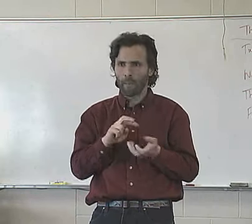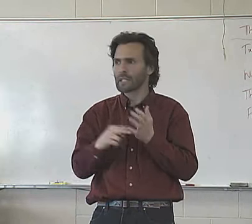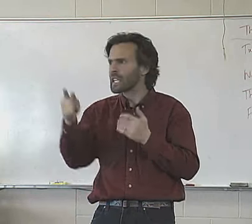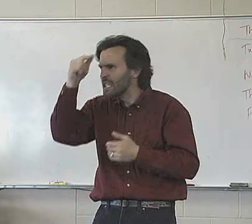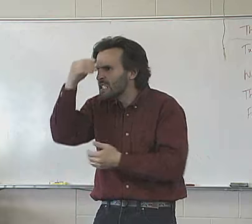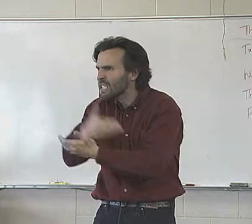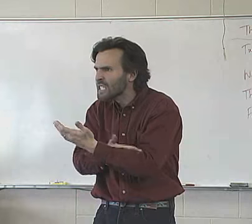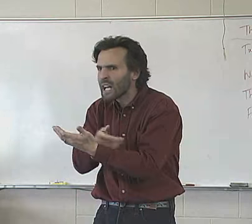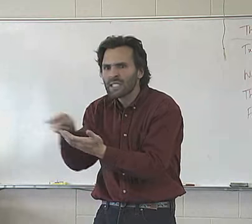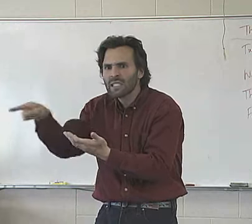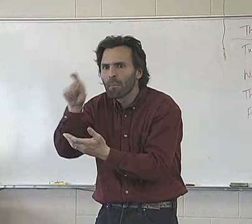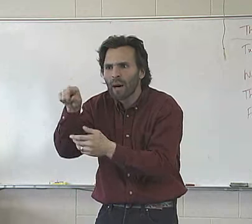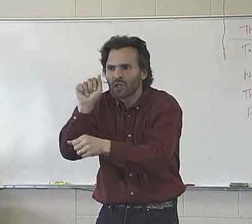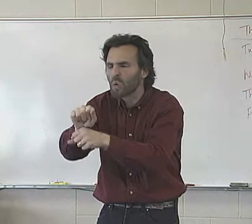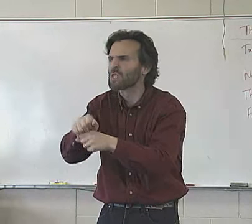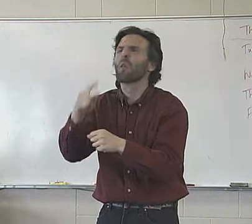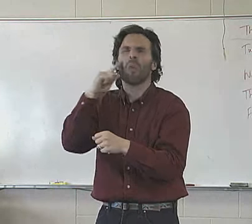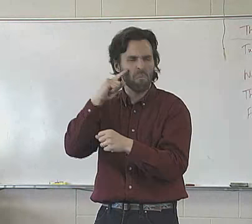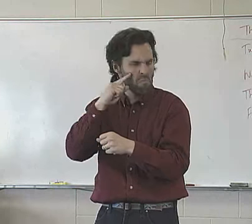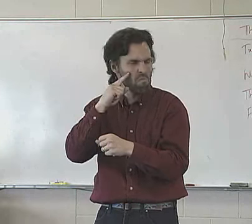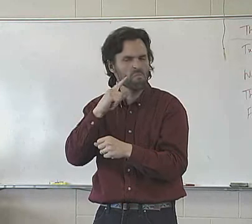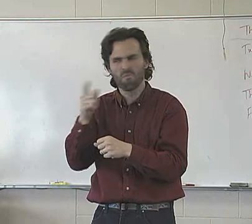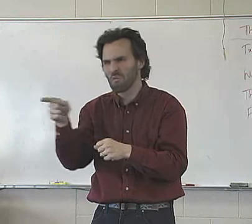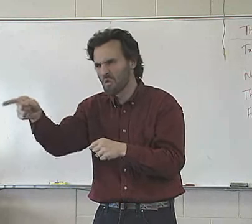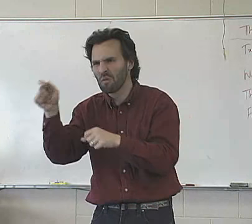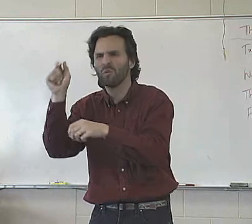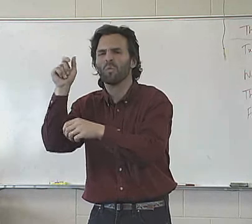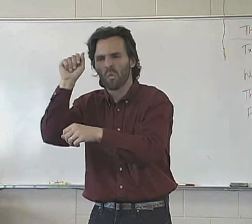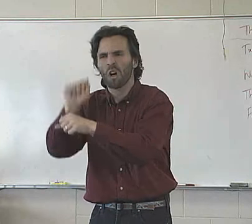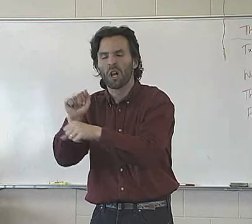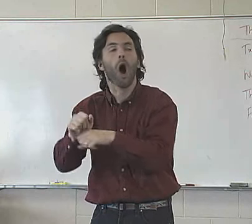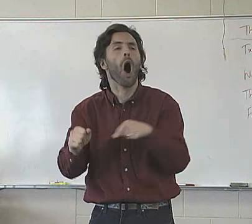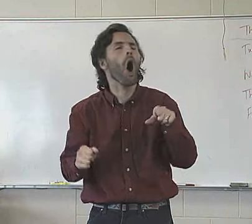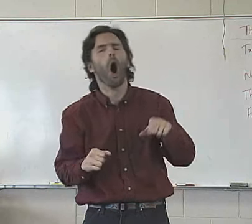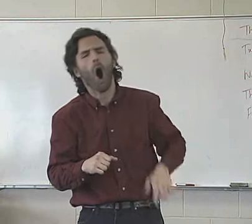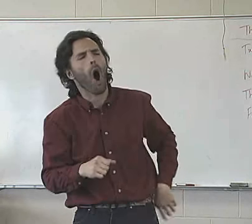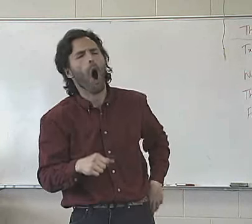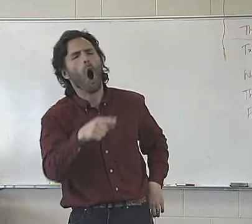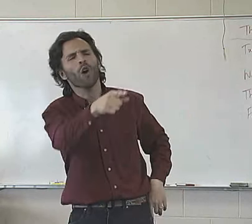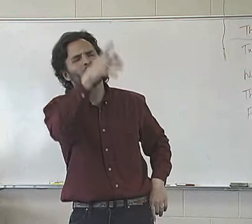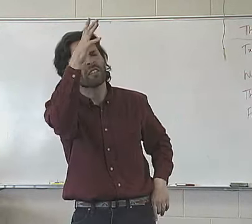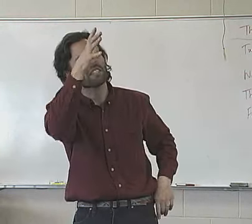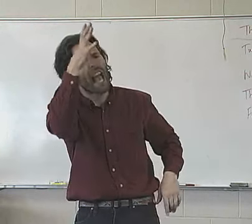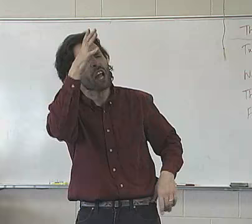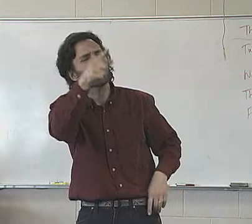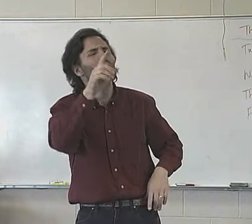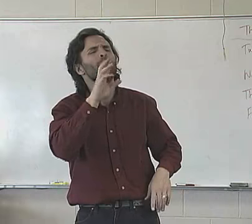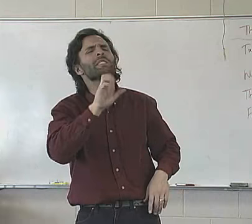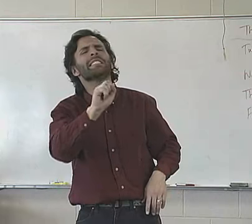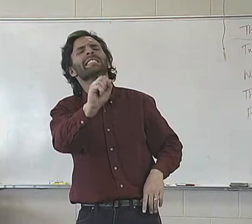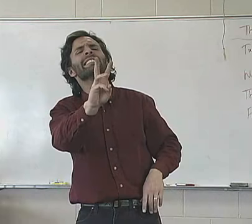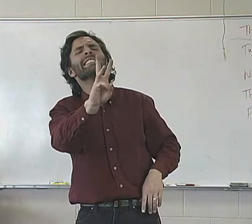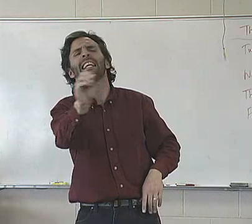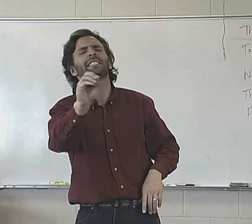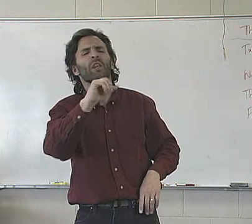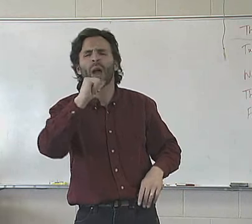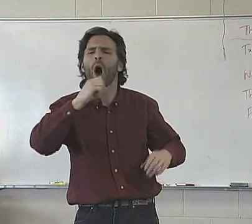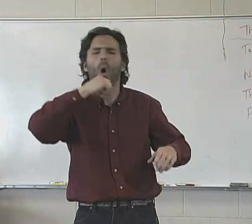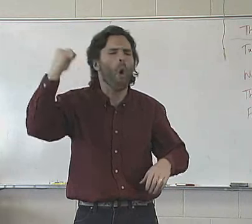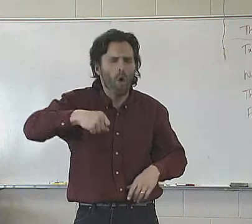thought, you guys got to work. And they're like, no, Dad, you're just 60 years old, you know. You're not that old, and you'll get better in